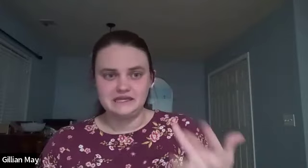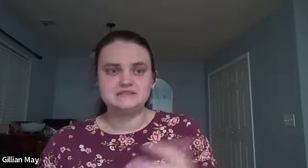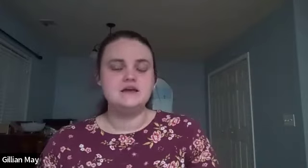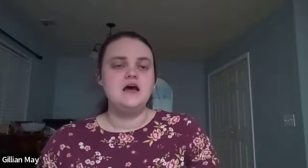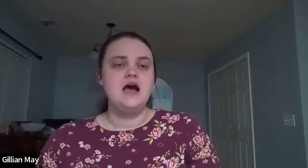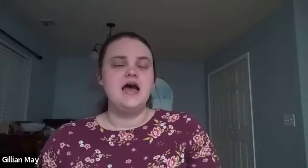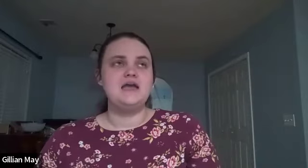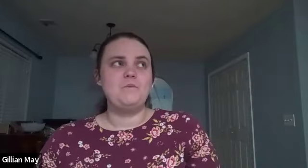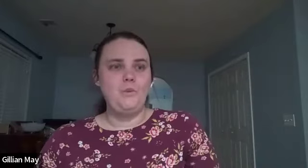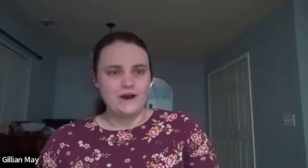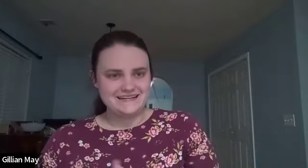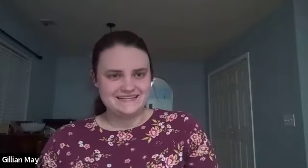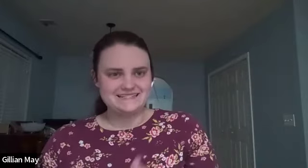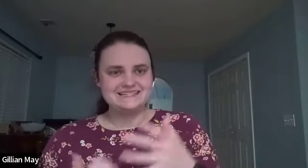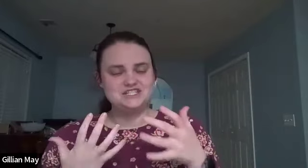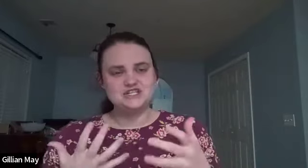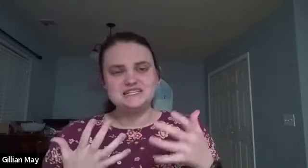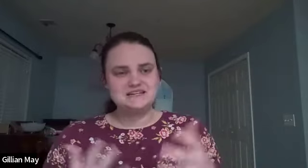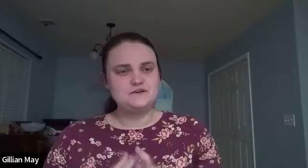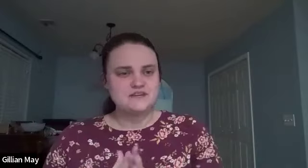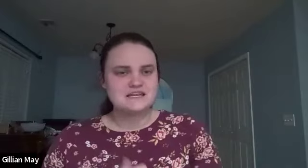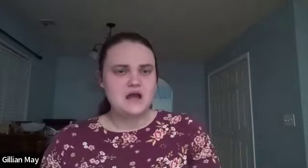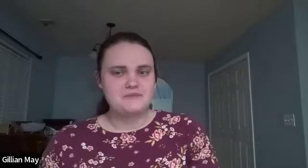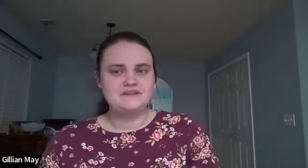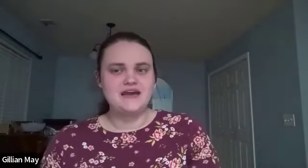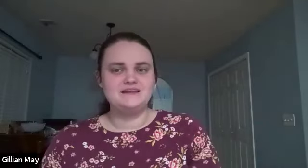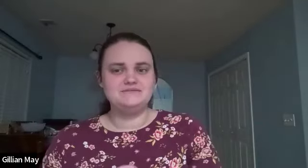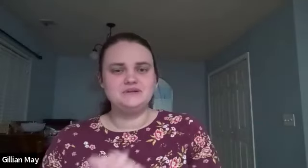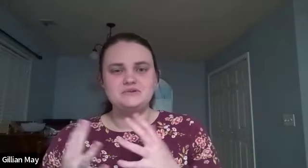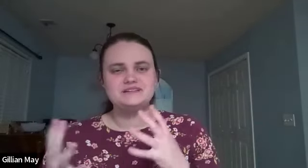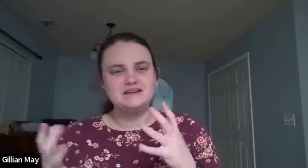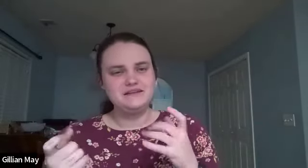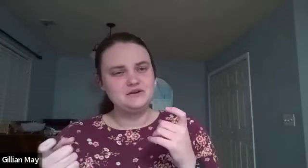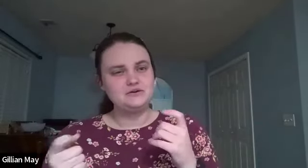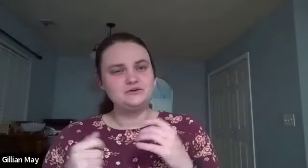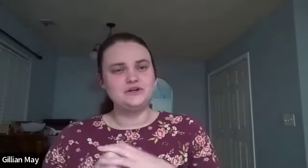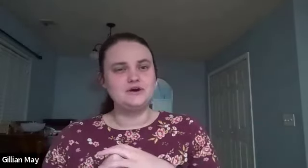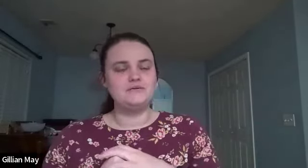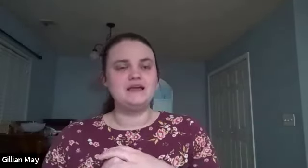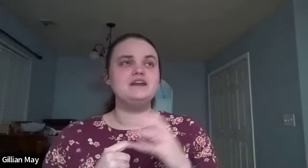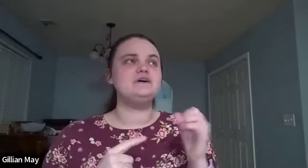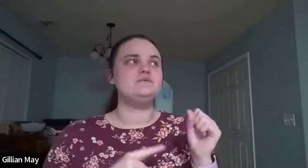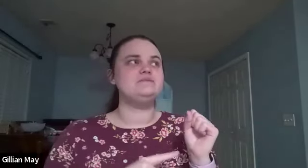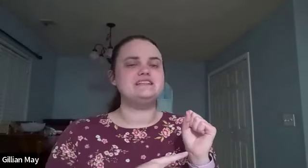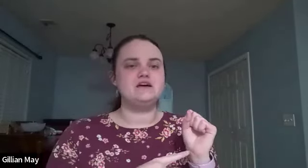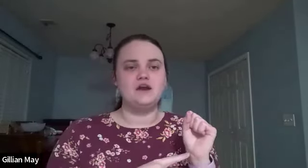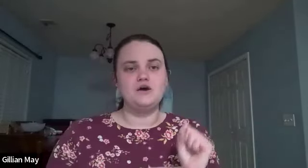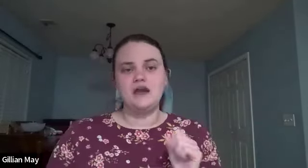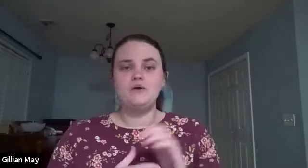beings. And what it is it's just these different things that'll happen that people, it's kind of like little, you know, like kind of like when we say like, oh yeah, only